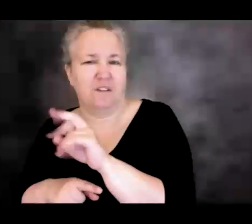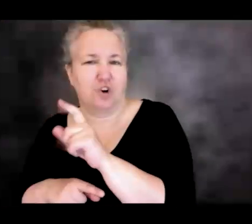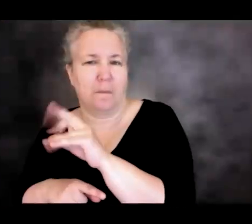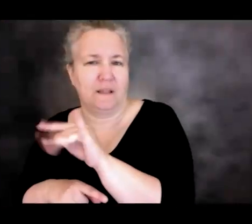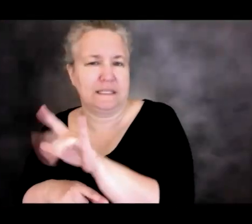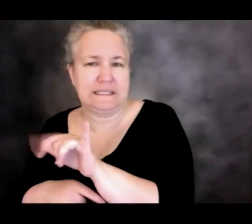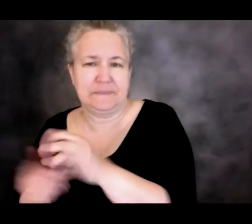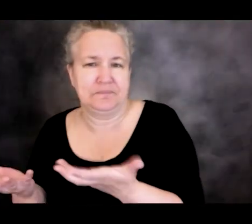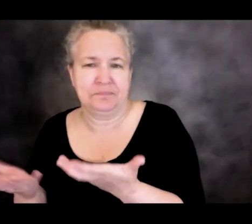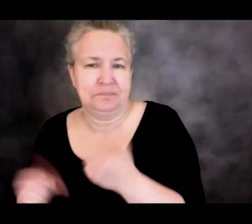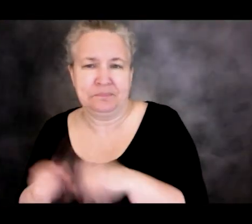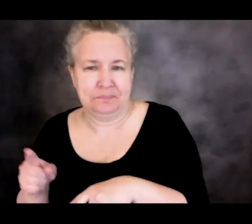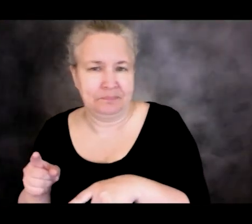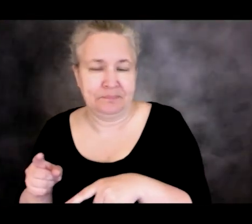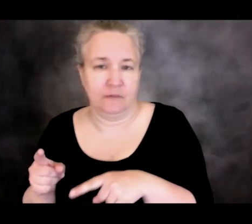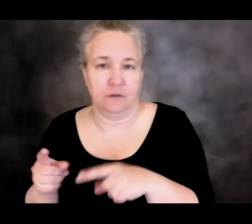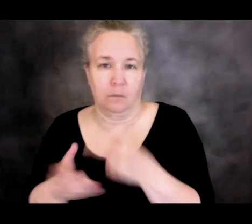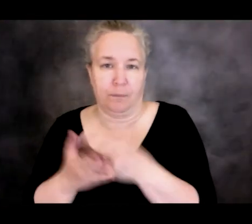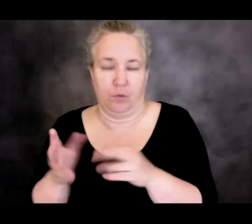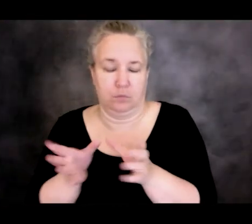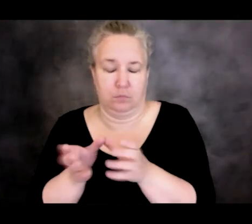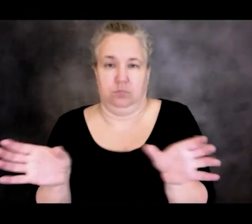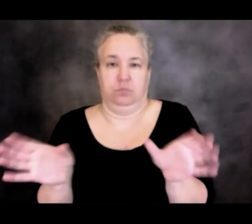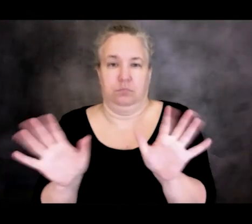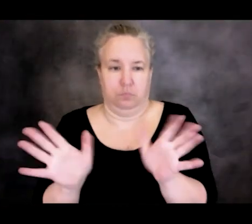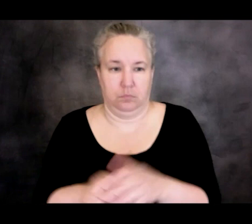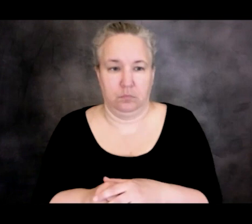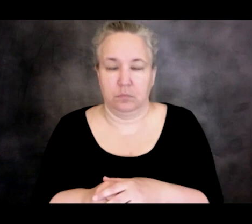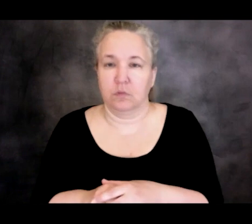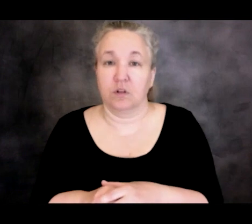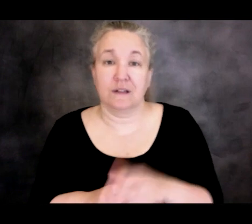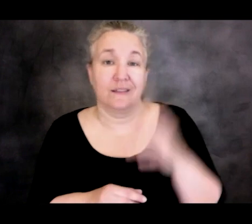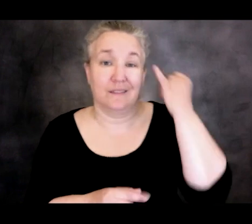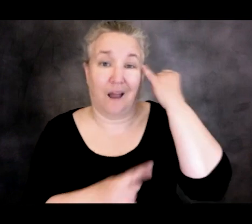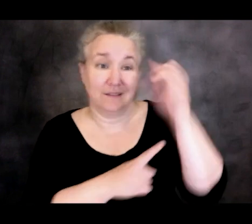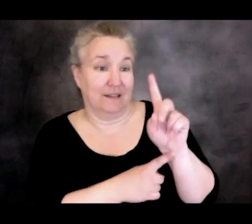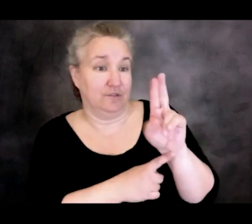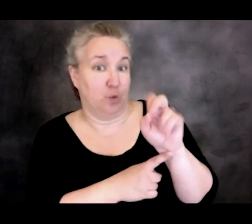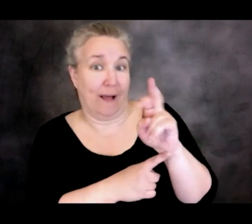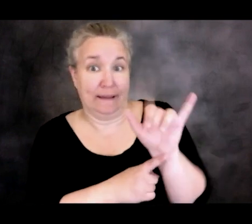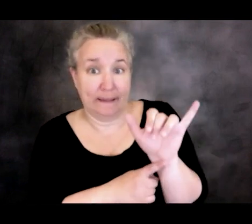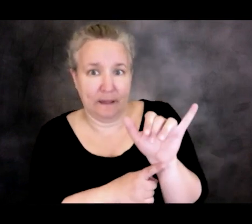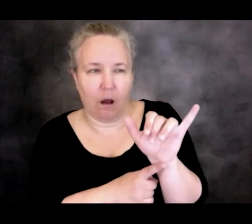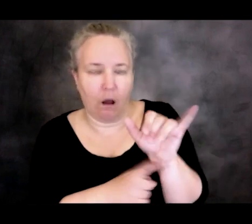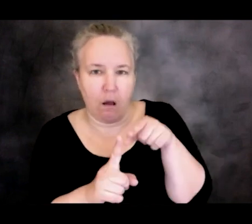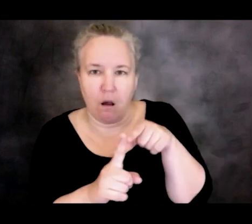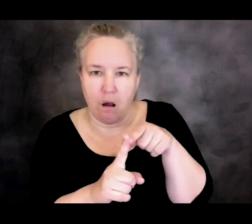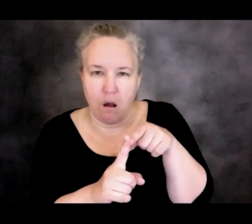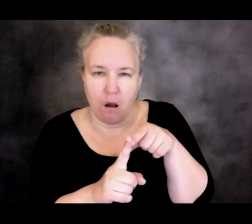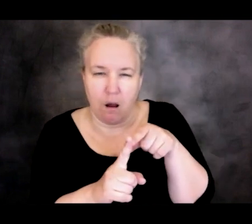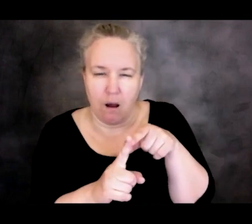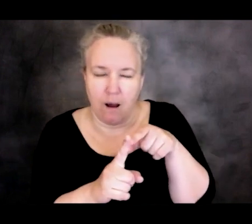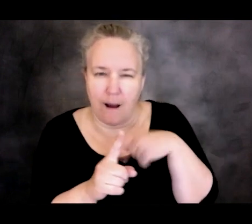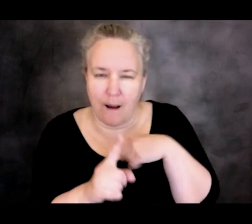So I really kind of picked up this idea of duality, and I ran with it. I kept seeing